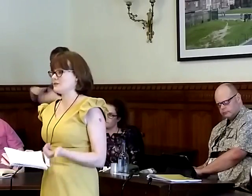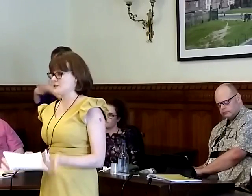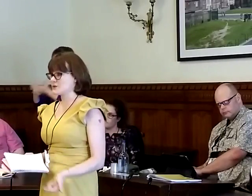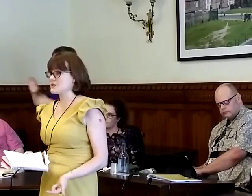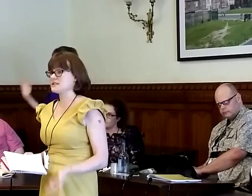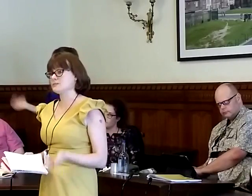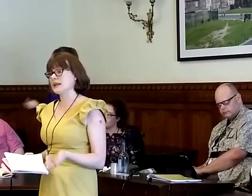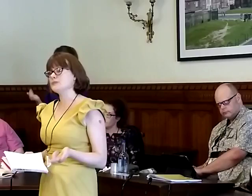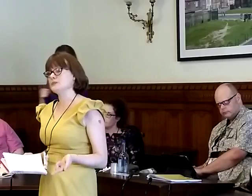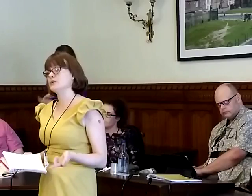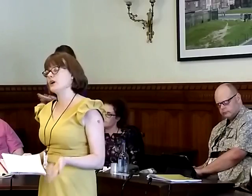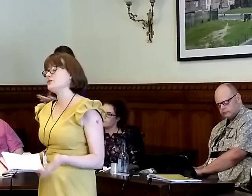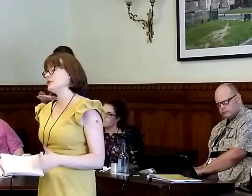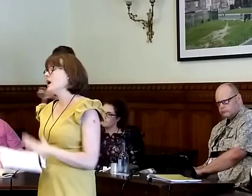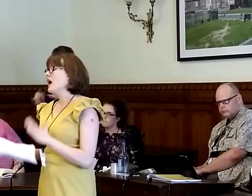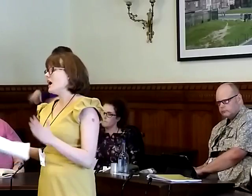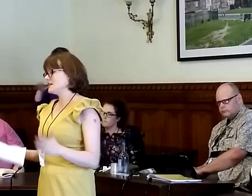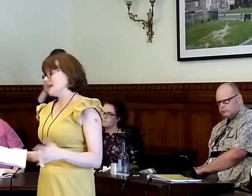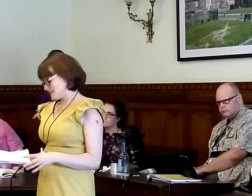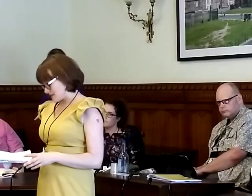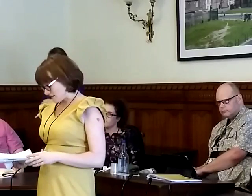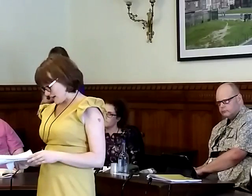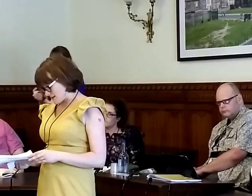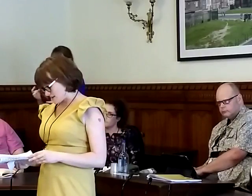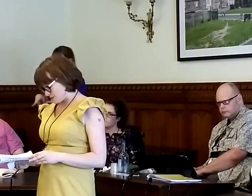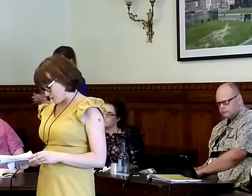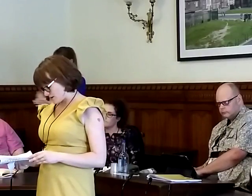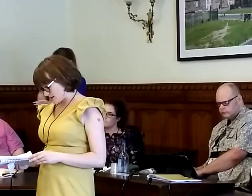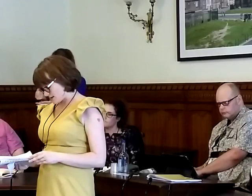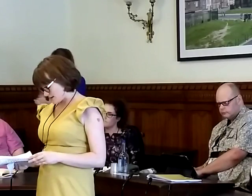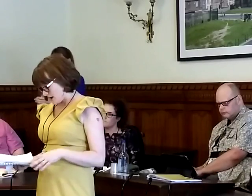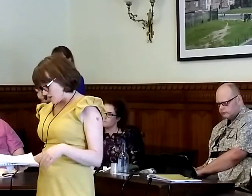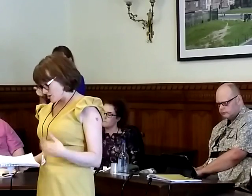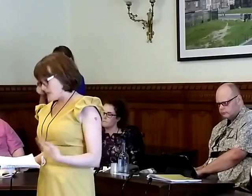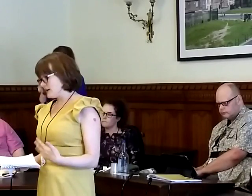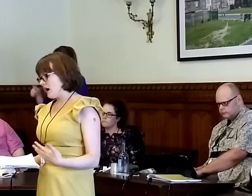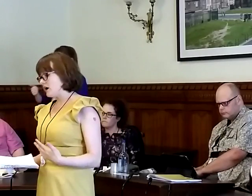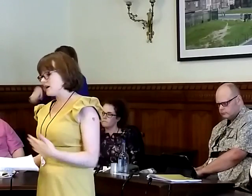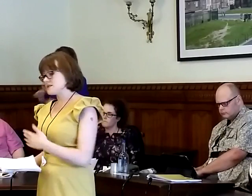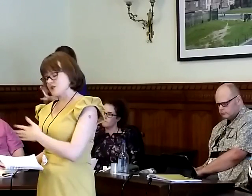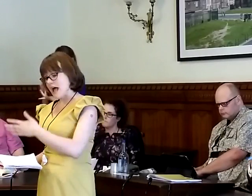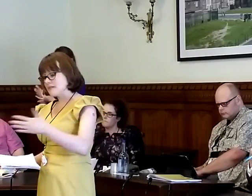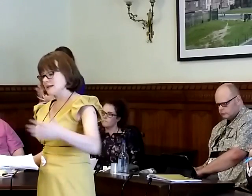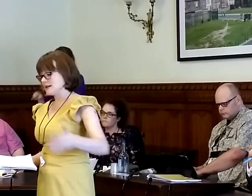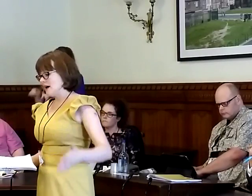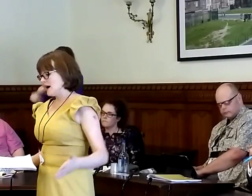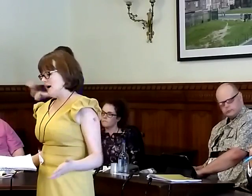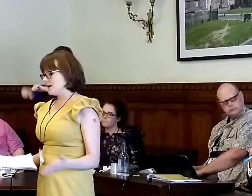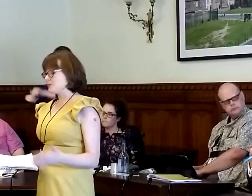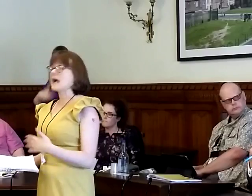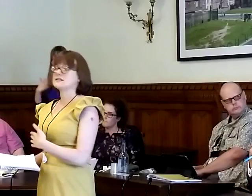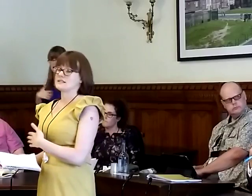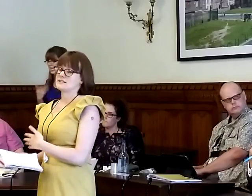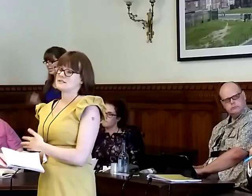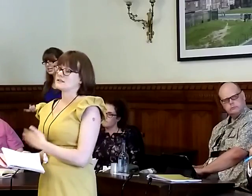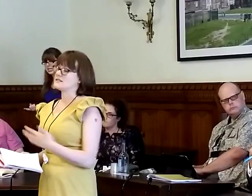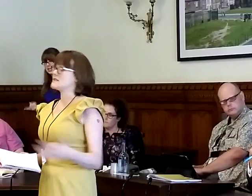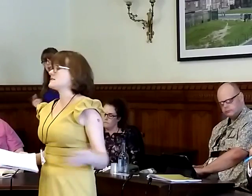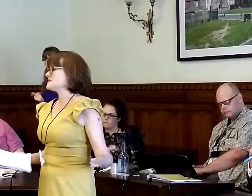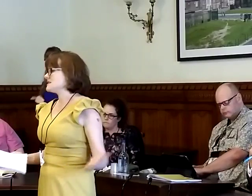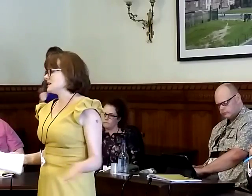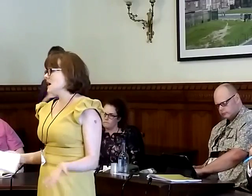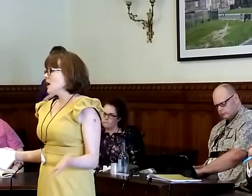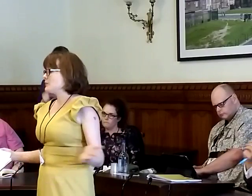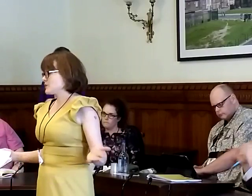of time and resources and making people go through unnecessary assessment processes. So that really highlights that sharing practice